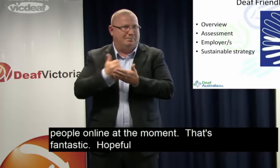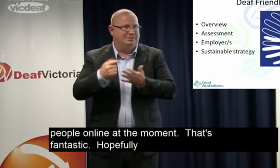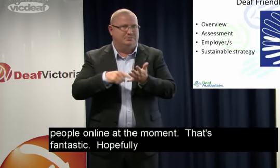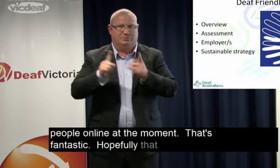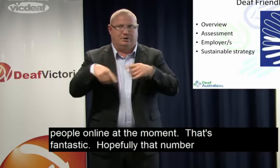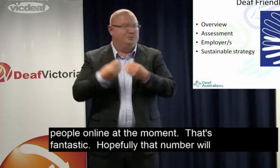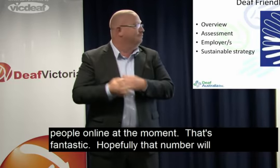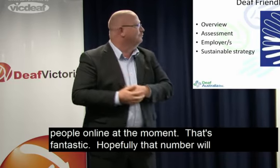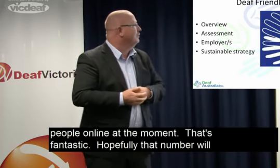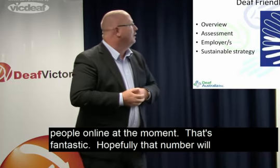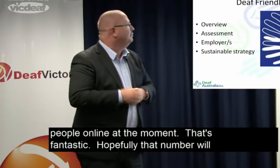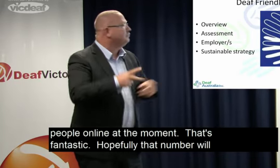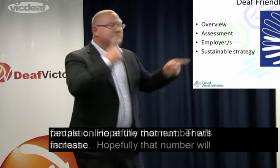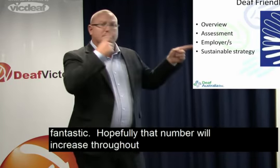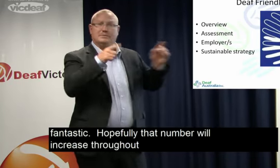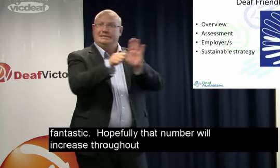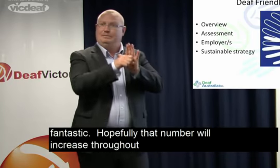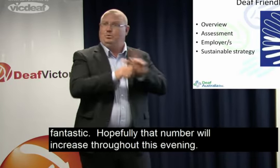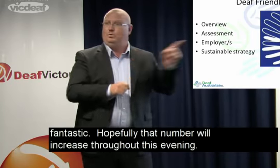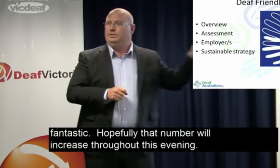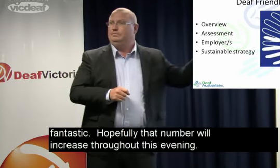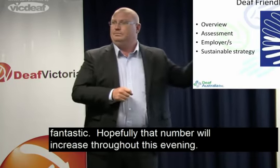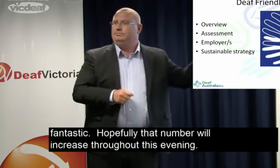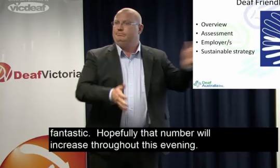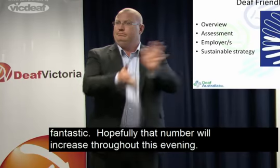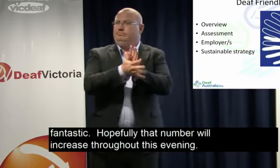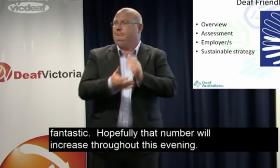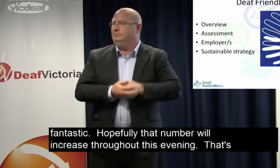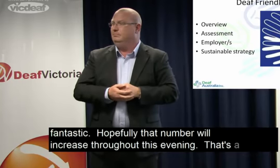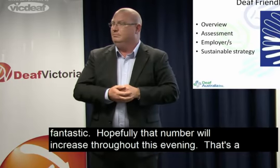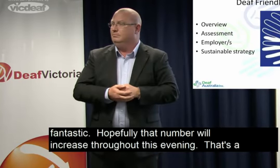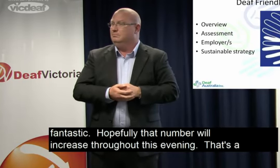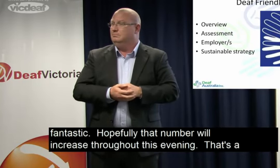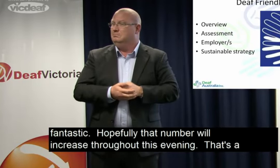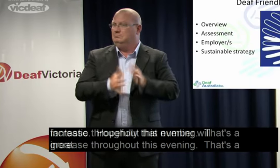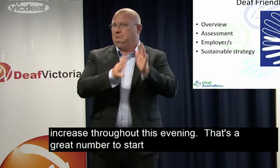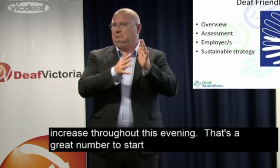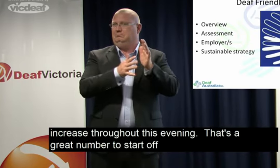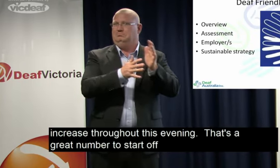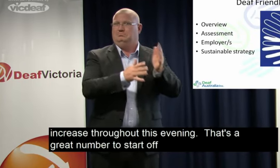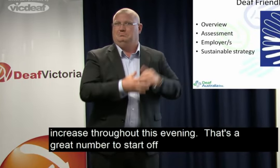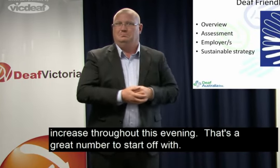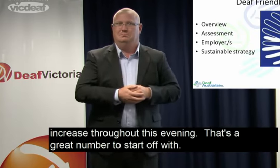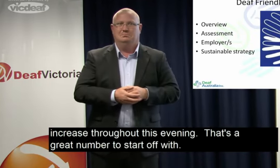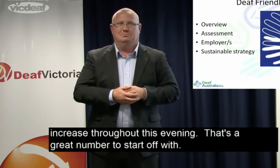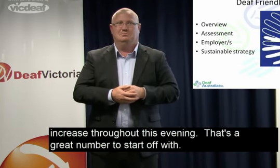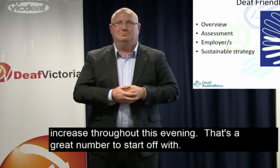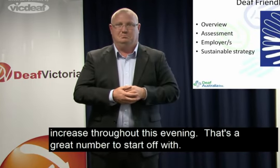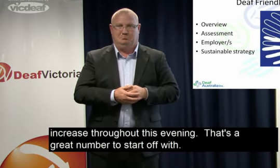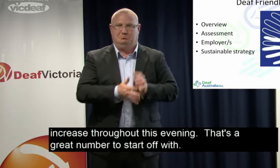room, we've got about 50 or 60 people here, so that's a great number to start off with. This symbol I have on the slide here, we